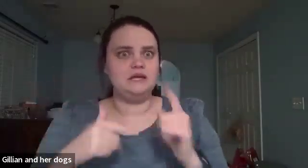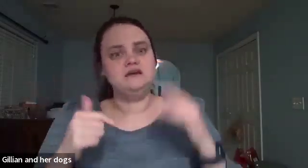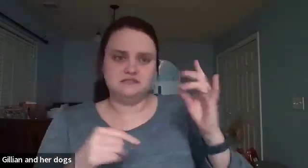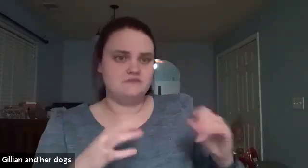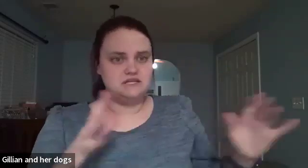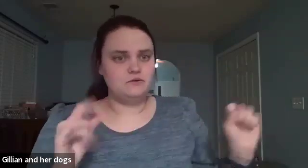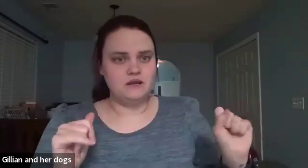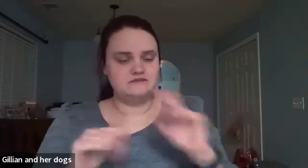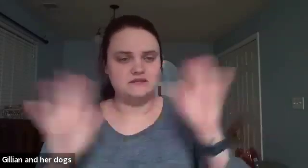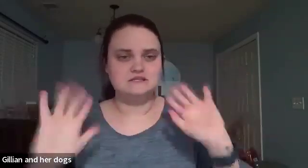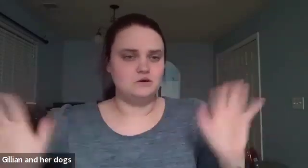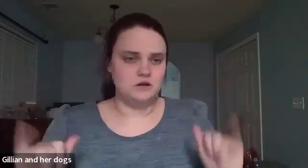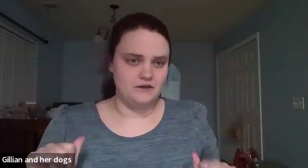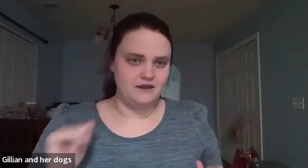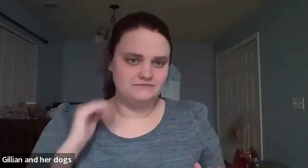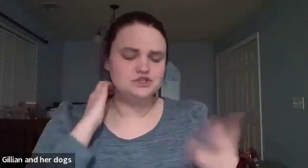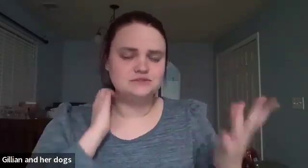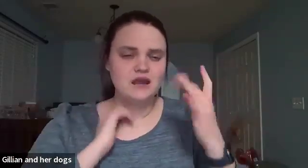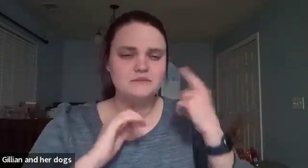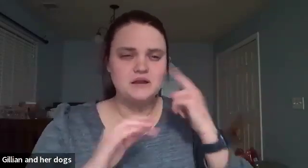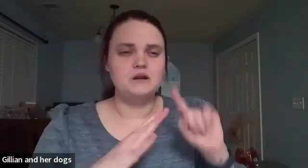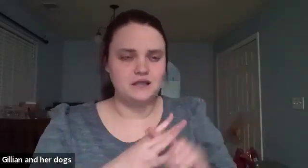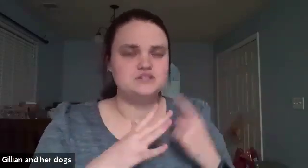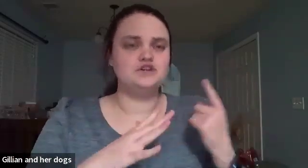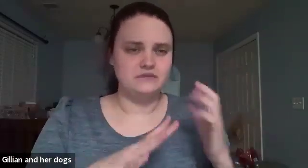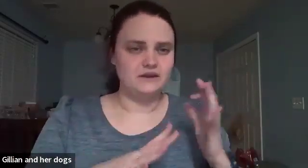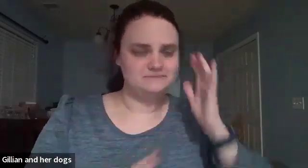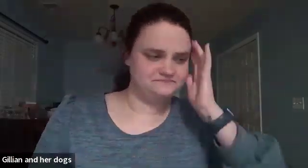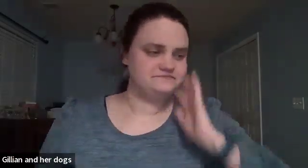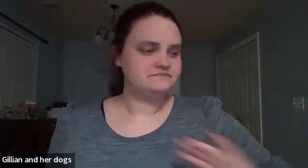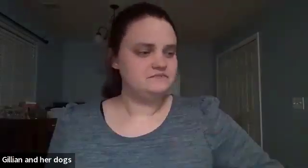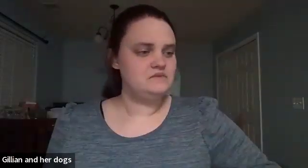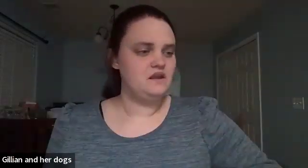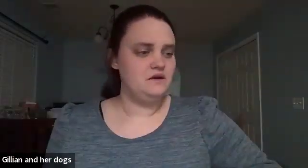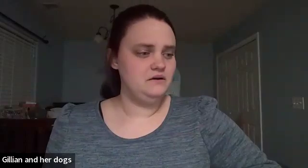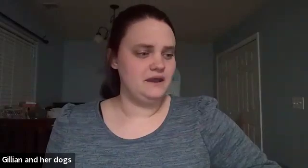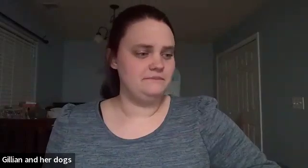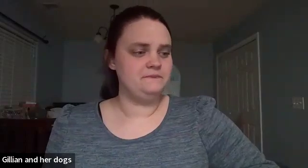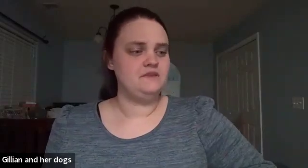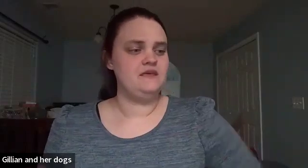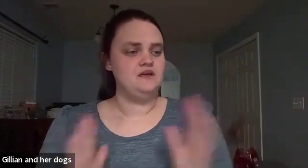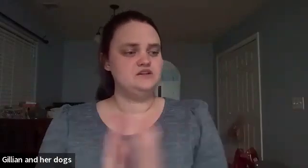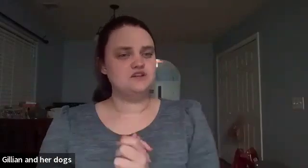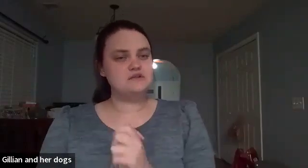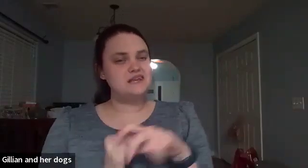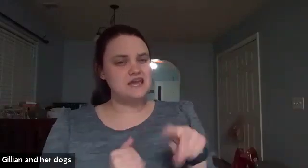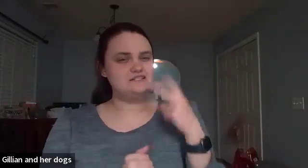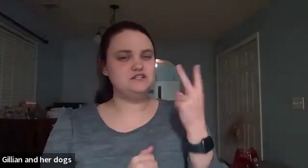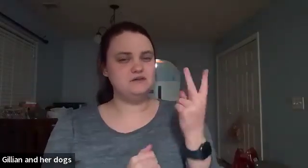the 7 different ways of this. Don't worry about that. Just kind of pick one and kind of start there. Okay. So the next 2